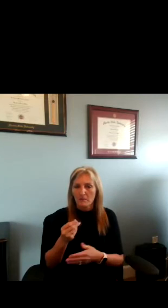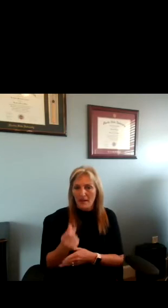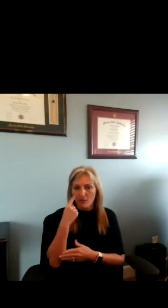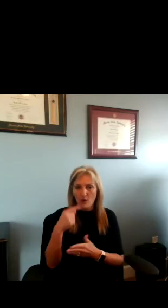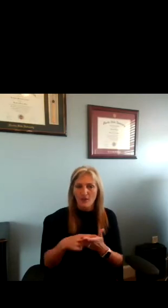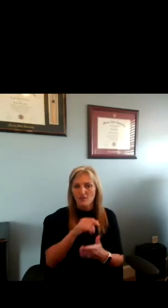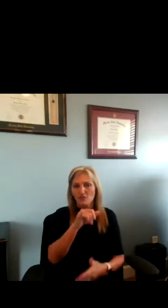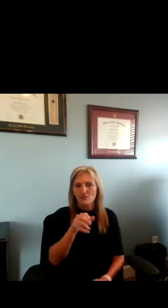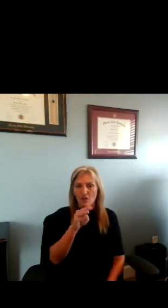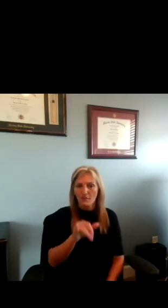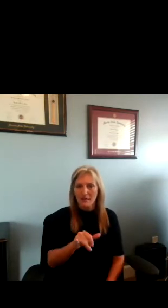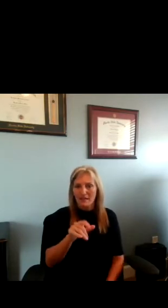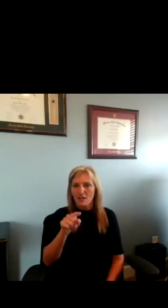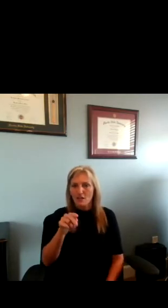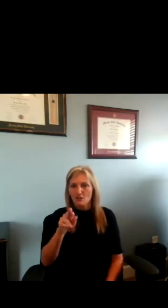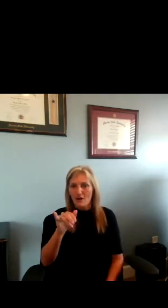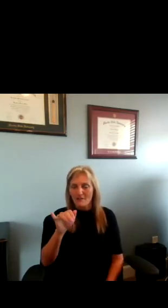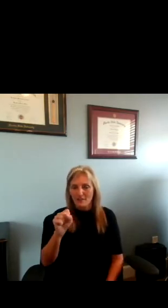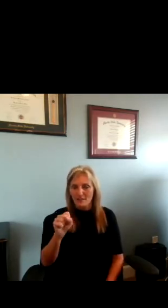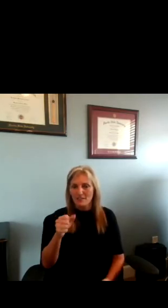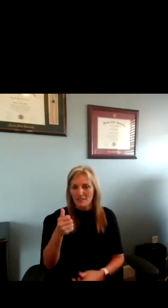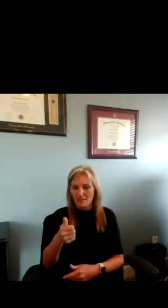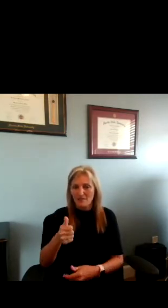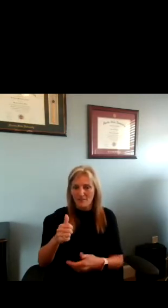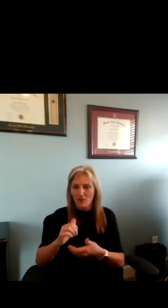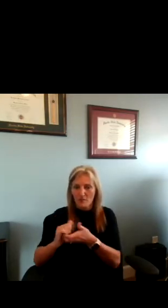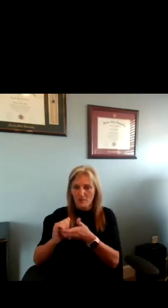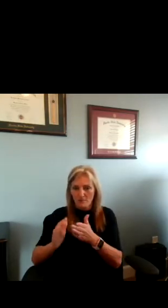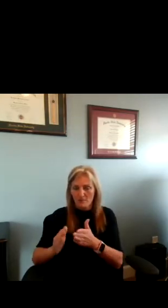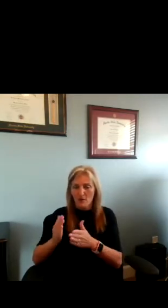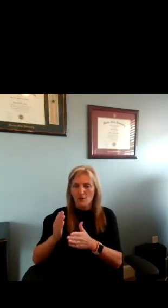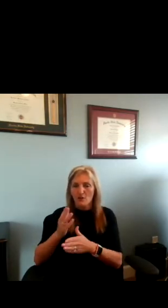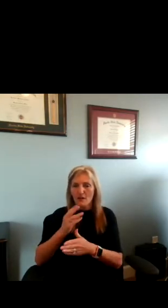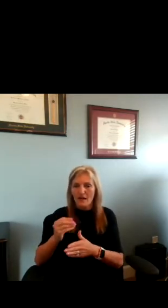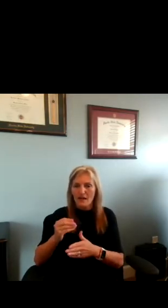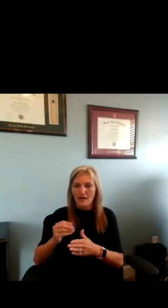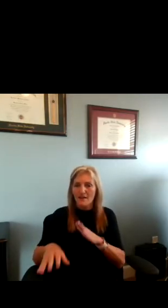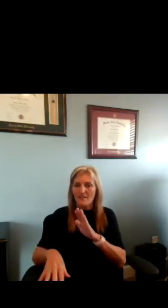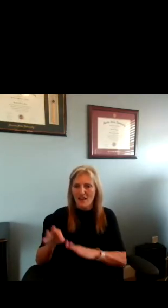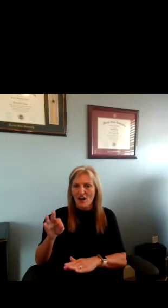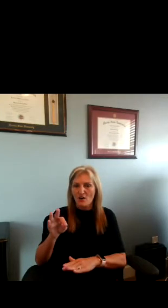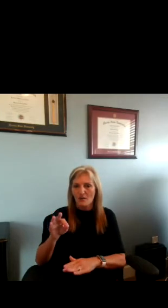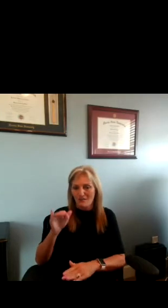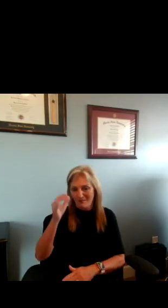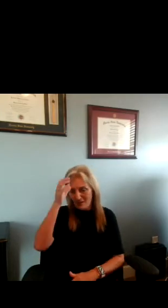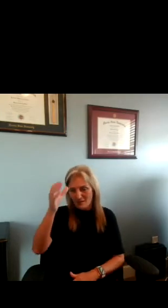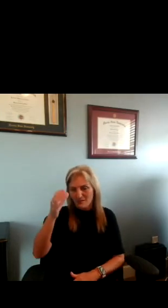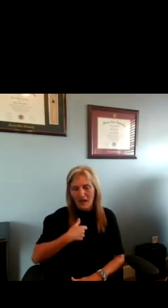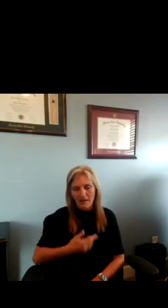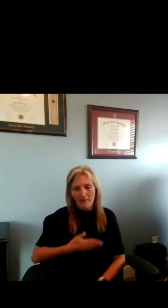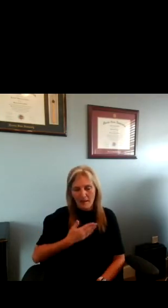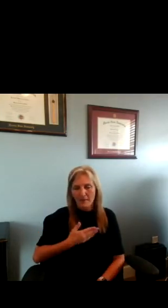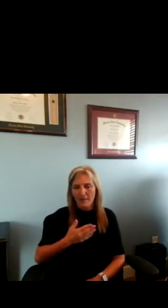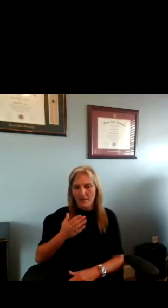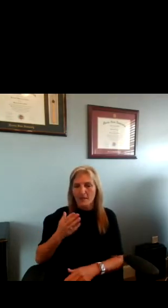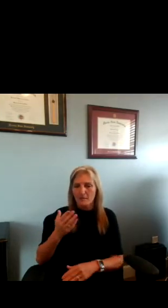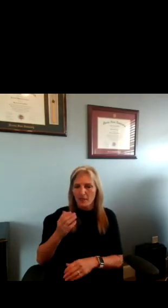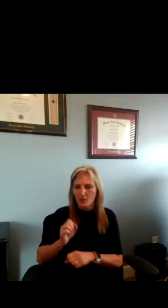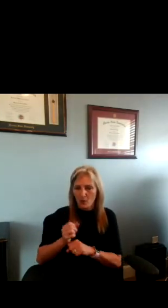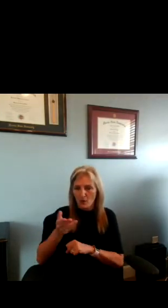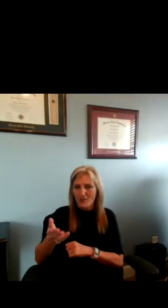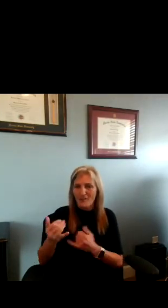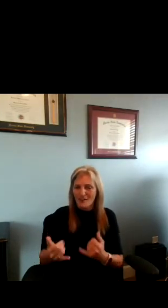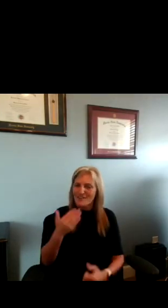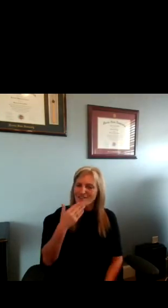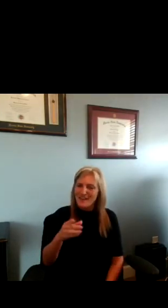partner and indeed founder of the Square One concept, and I'm so pleased to be writer in residence there now. Thank you,